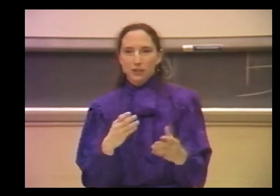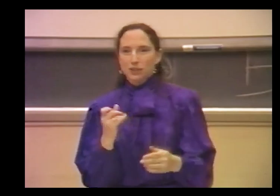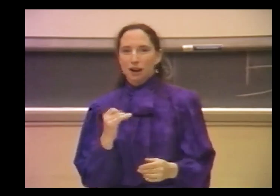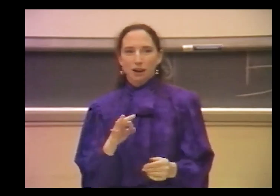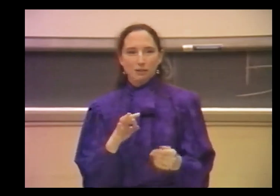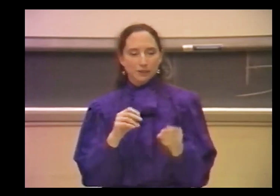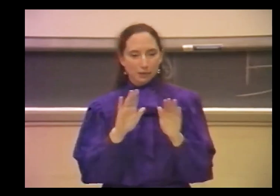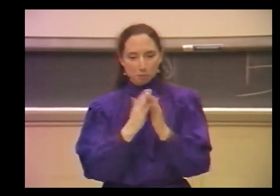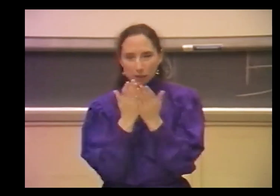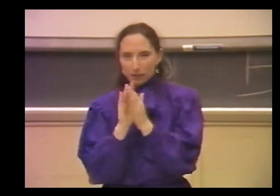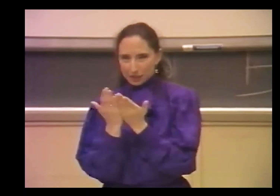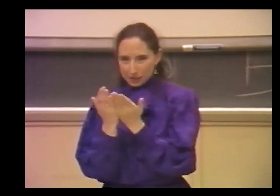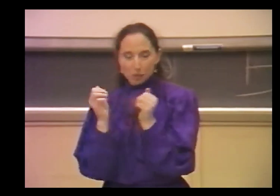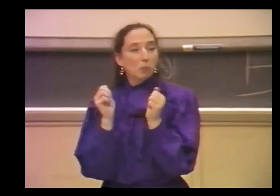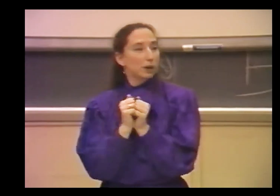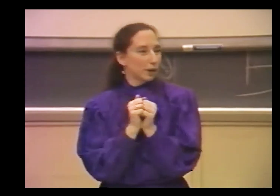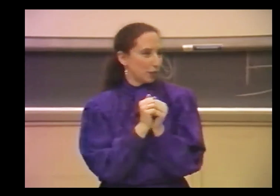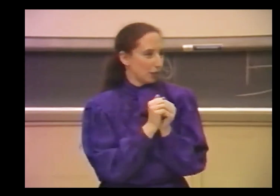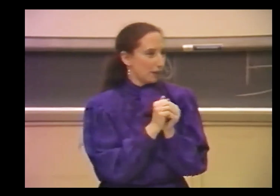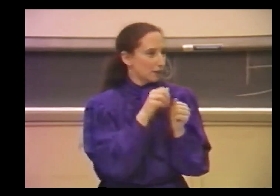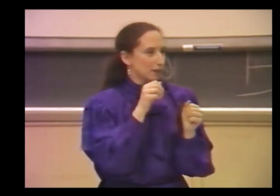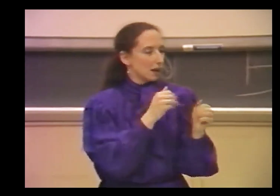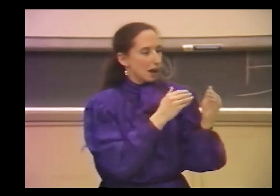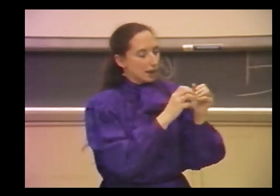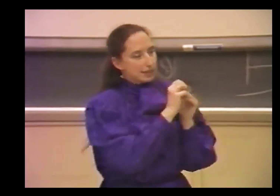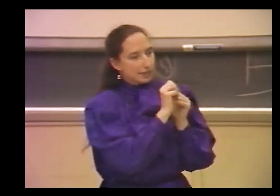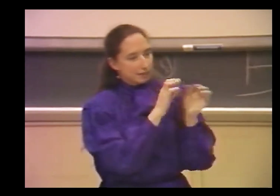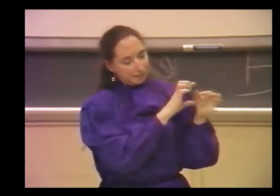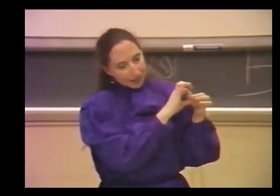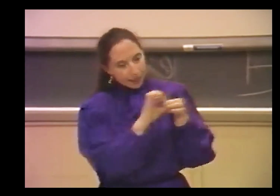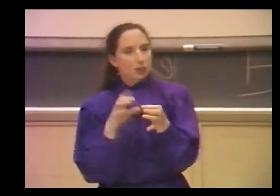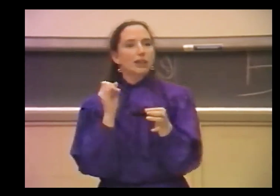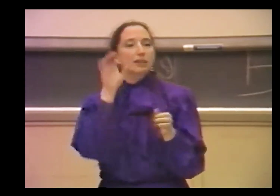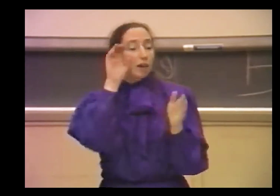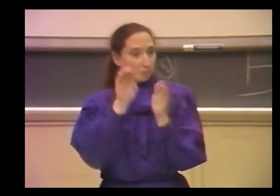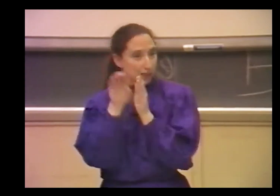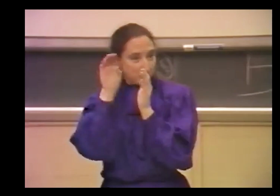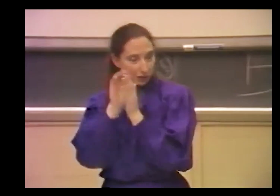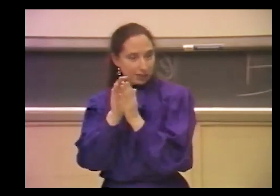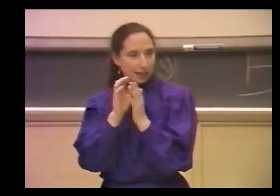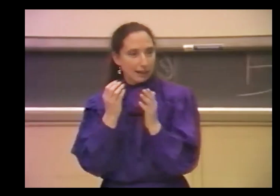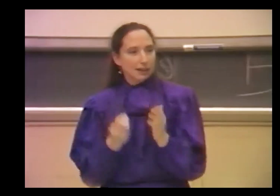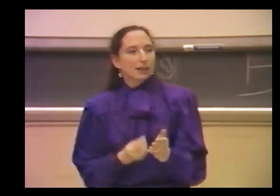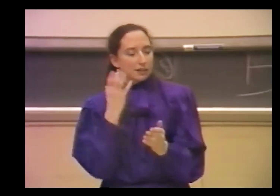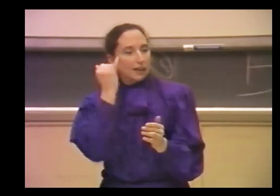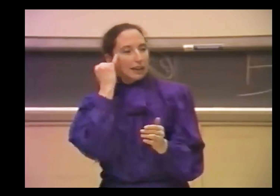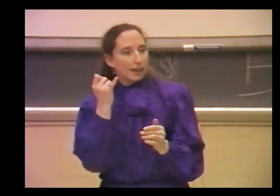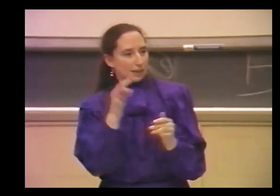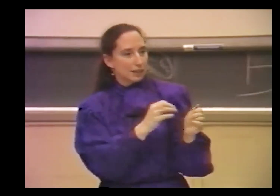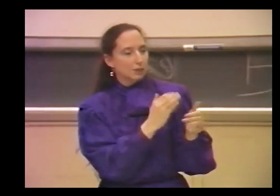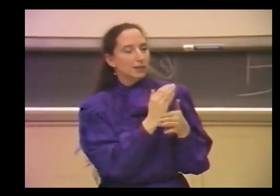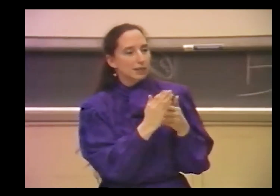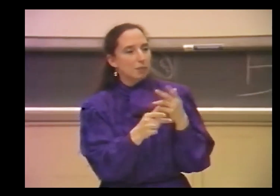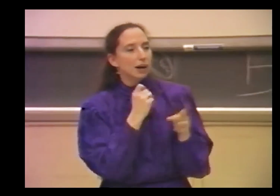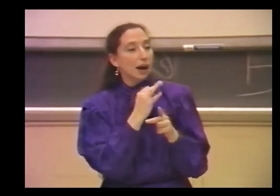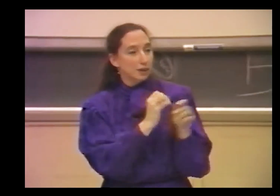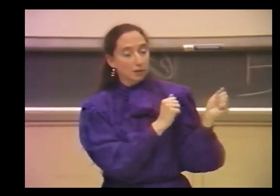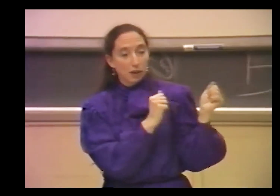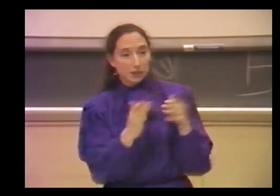bunch of little booklets with a series of pictures that convey the idea of some kind of